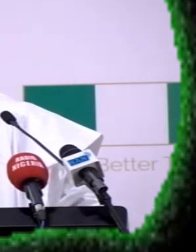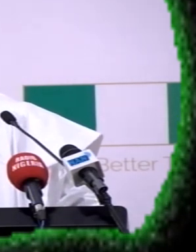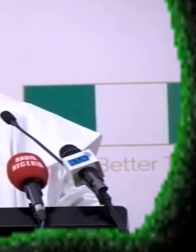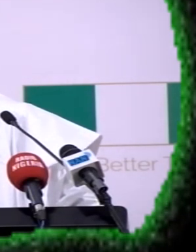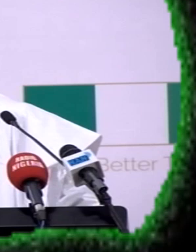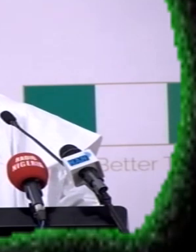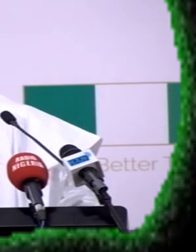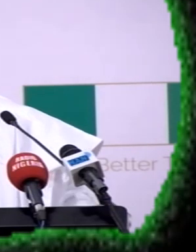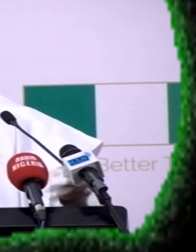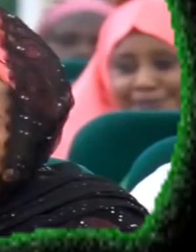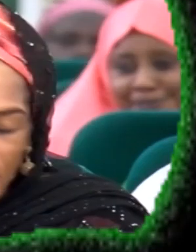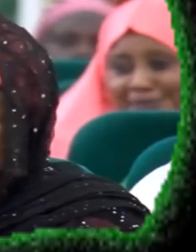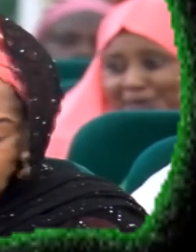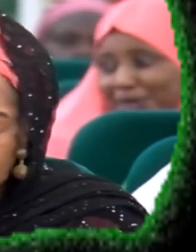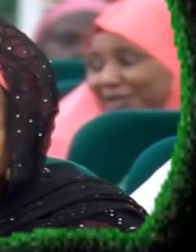Inshallah.